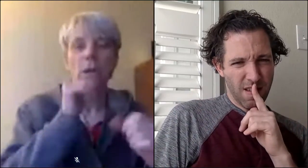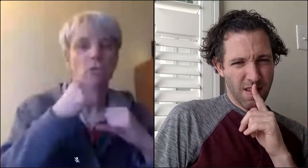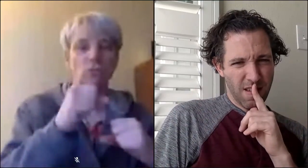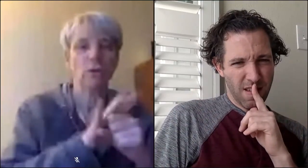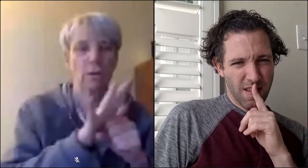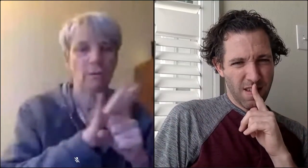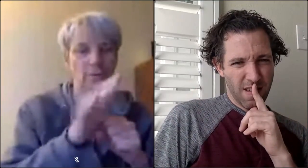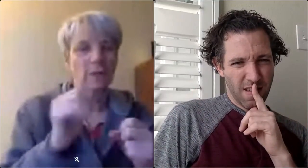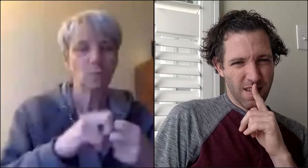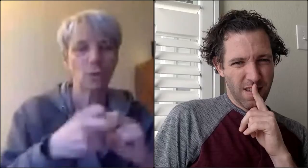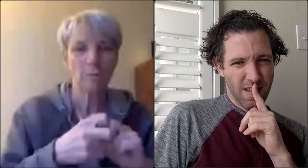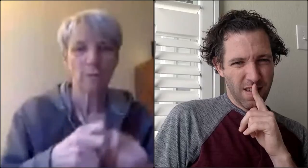Okay, she is muted.